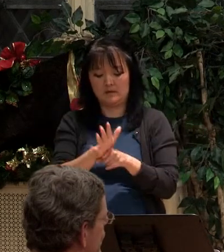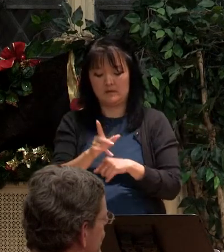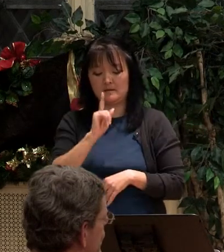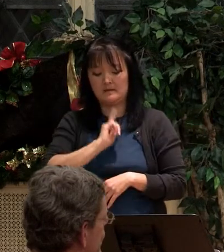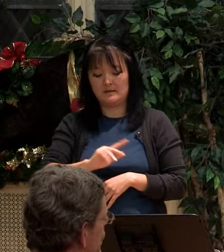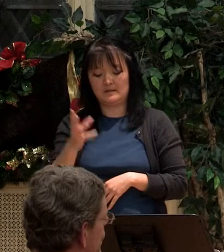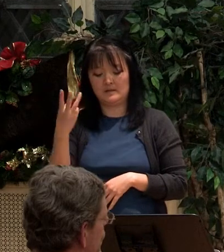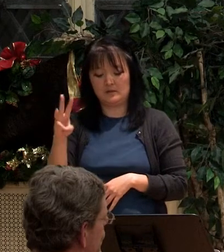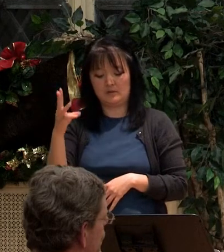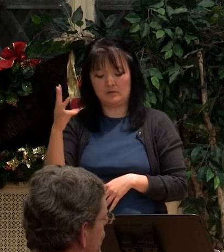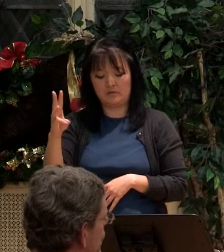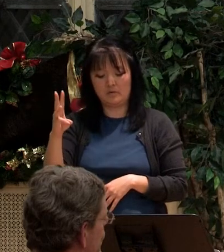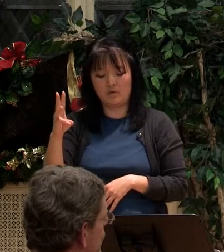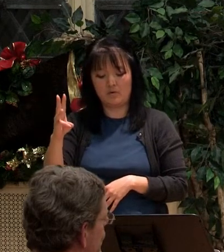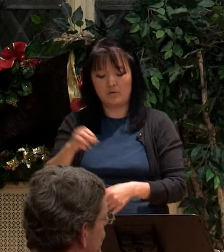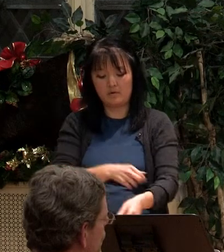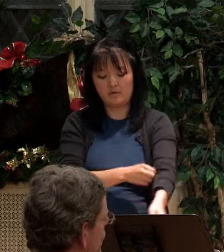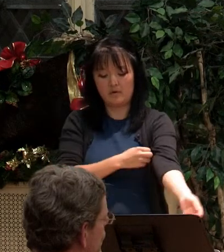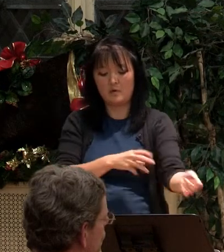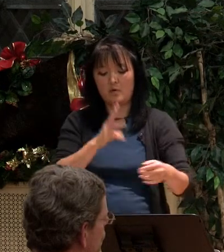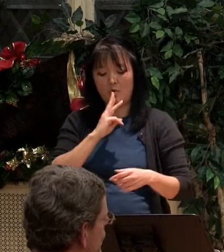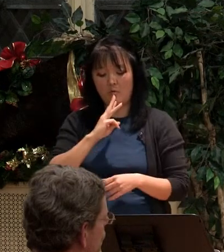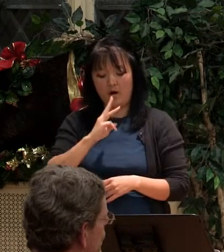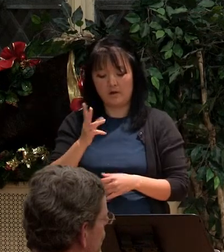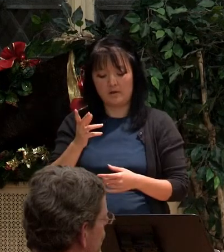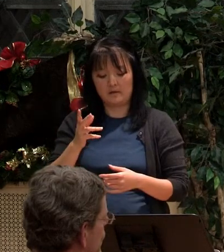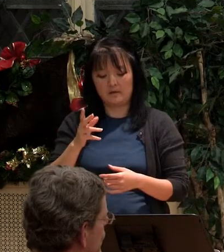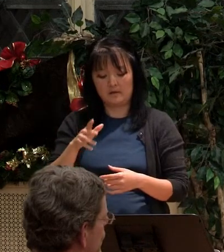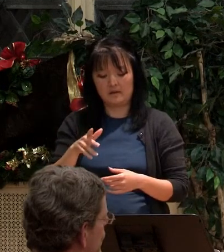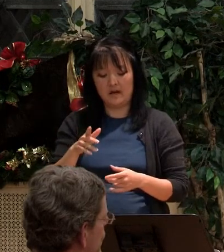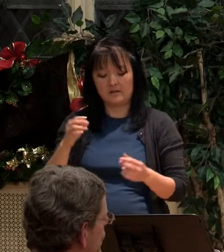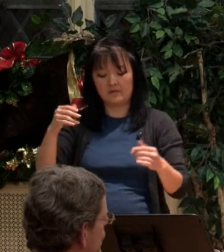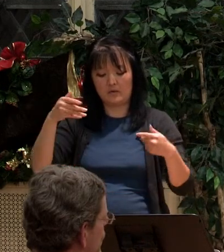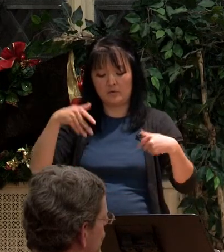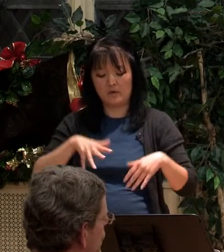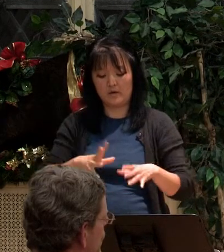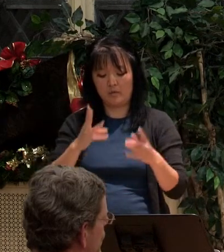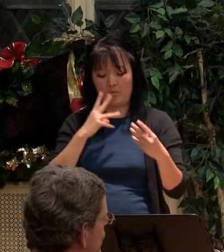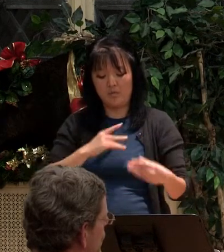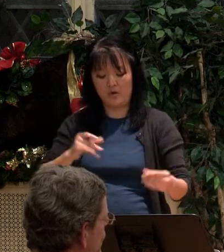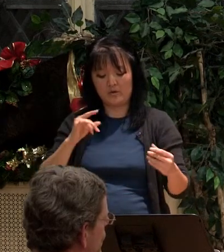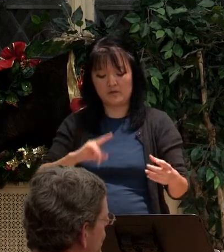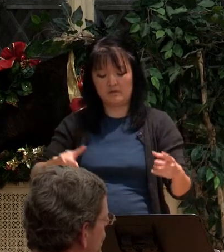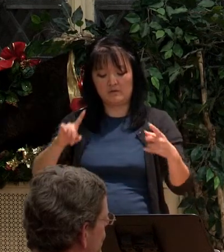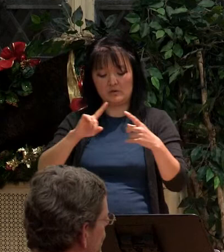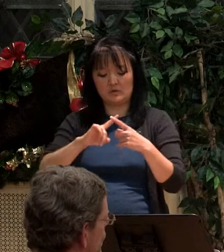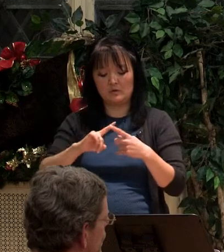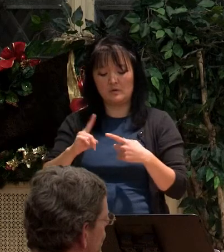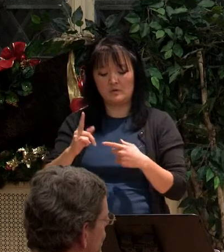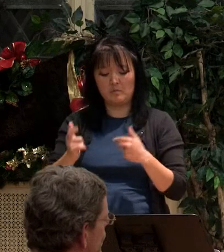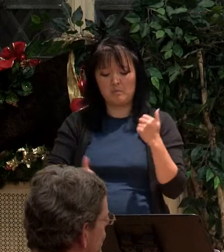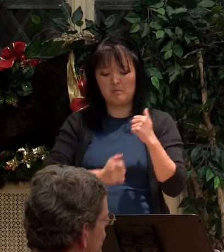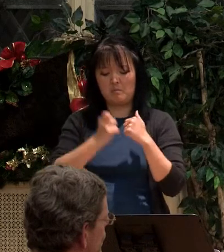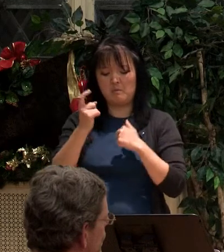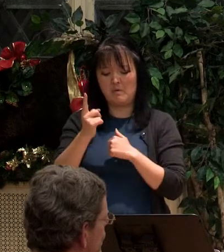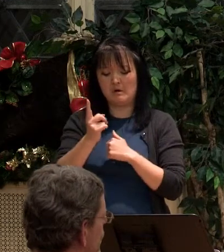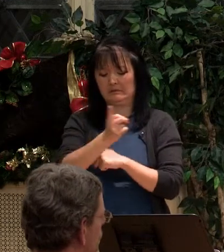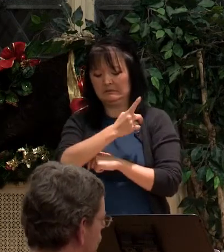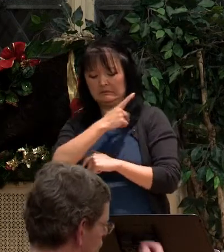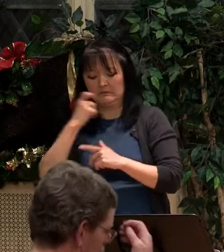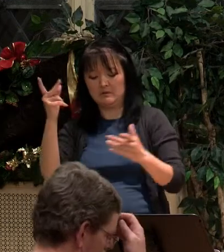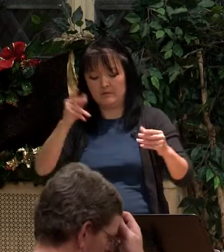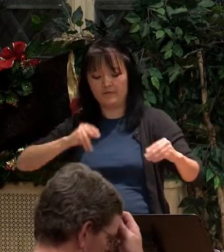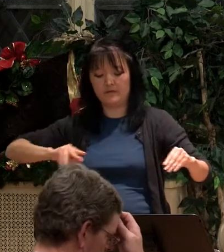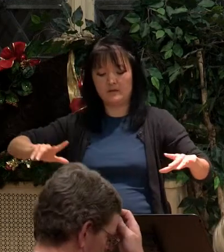16 years old, water has found a way of returning moisture to even the most arid of lands,